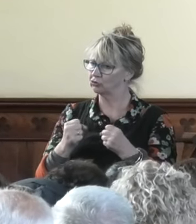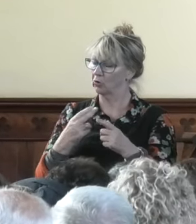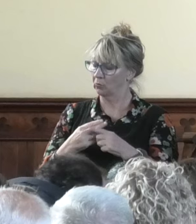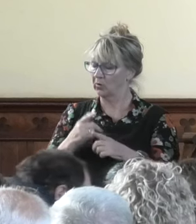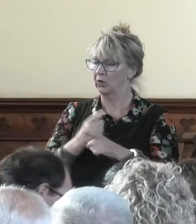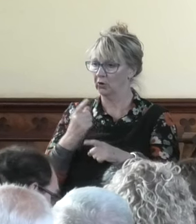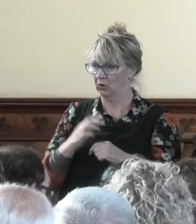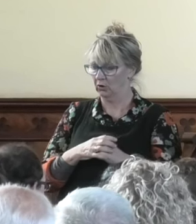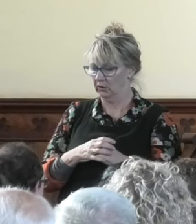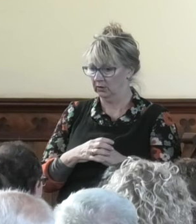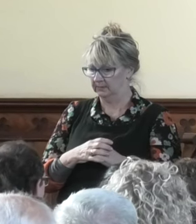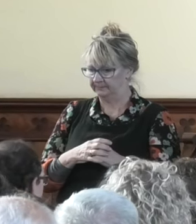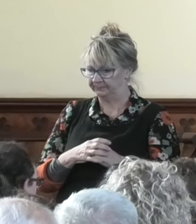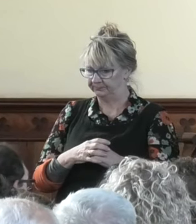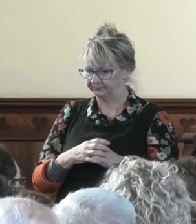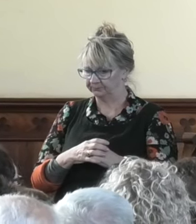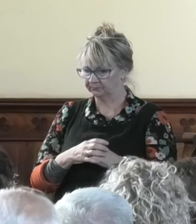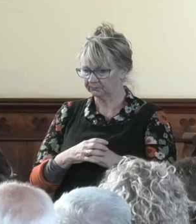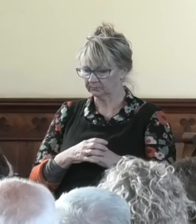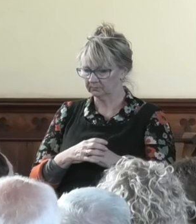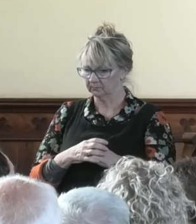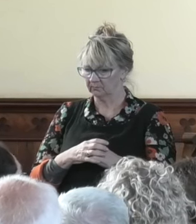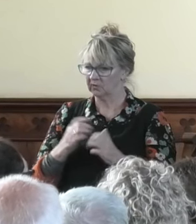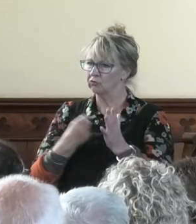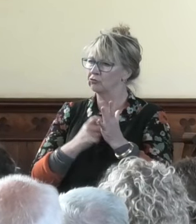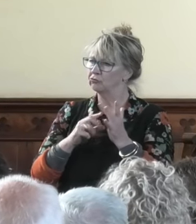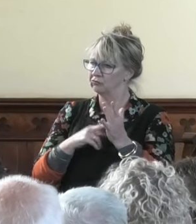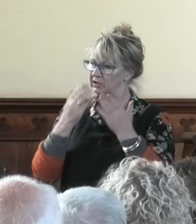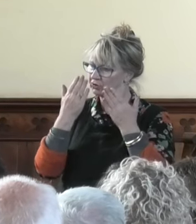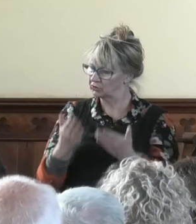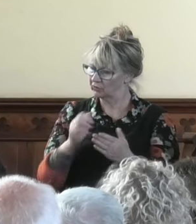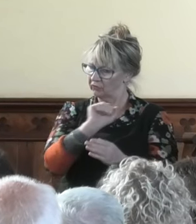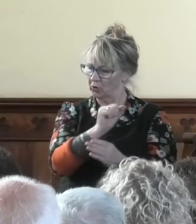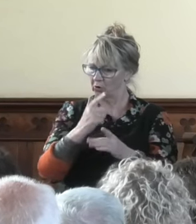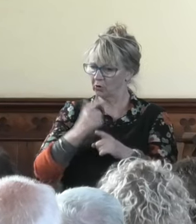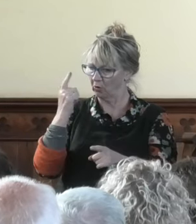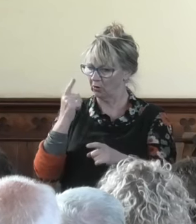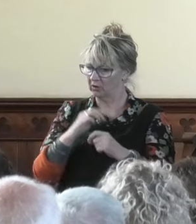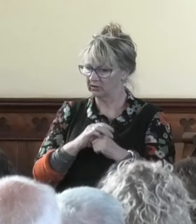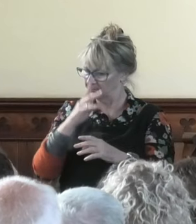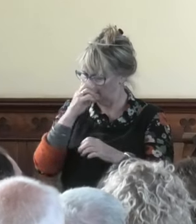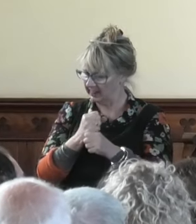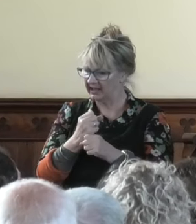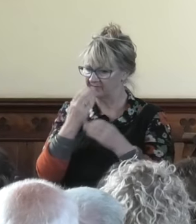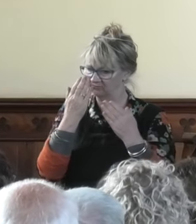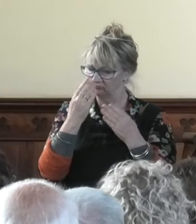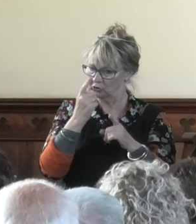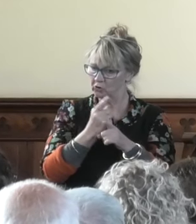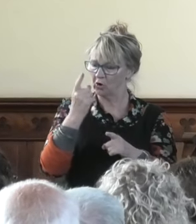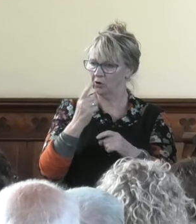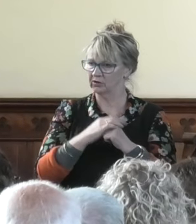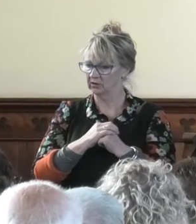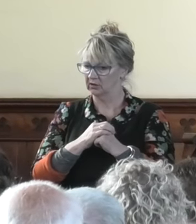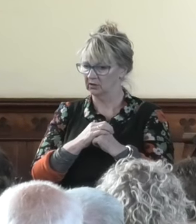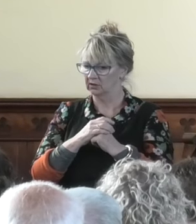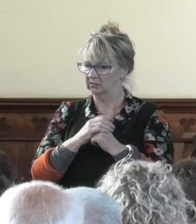and honour that is due to God, the God that she served, the God who has triumphed over death. And so